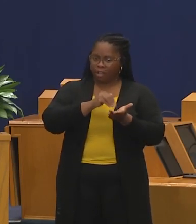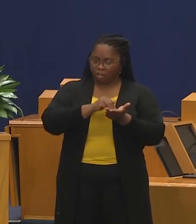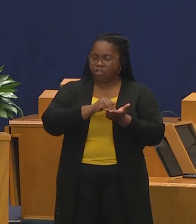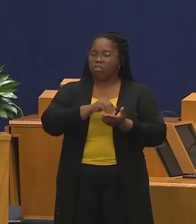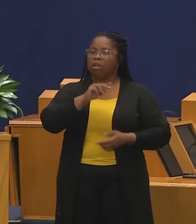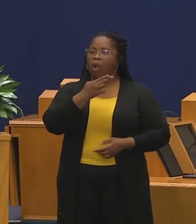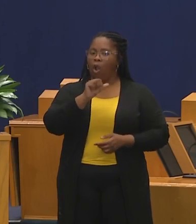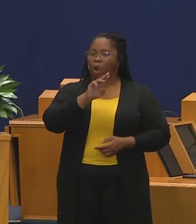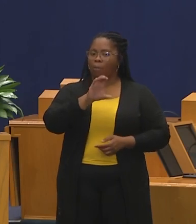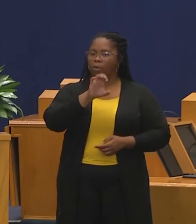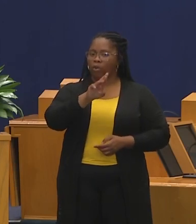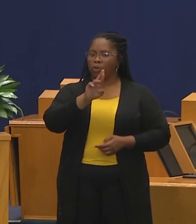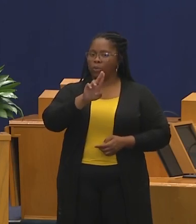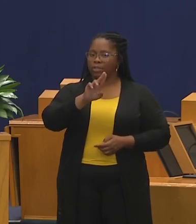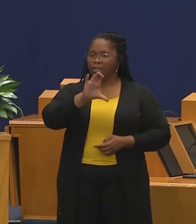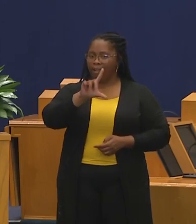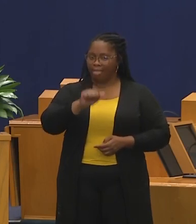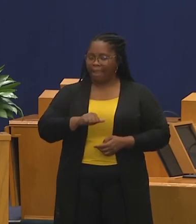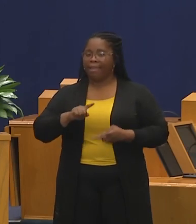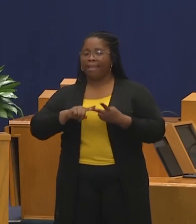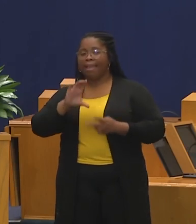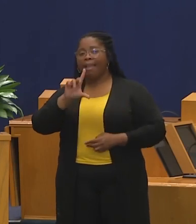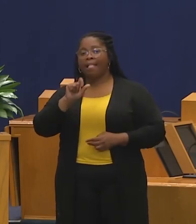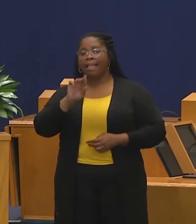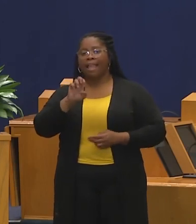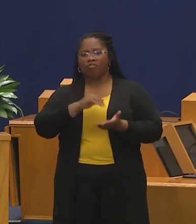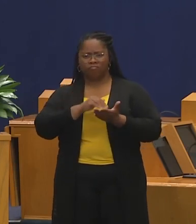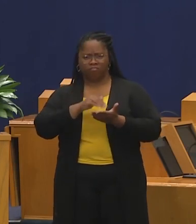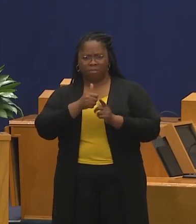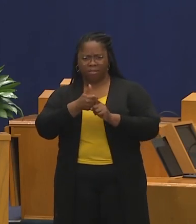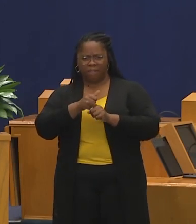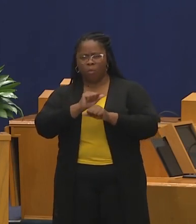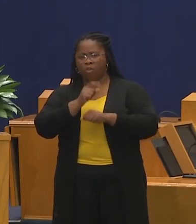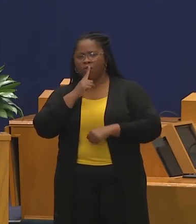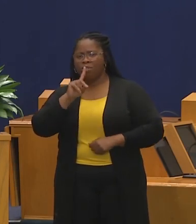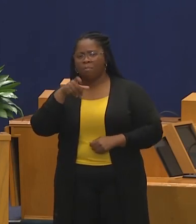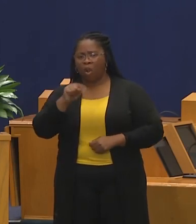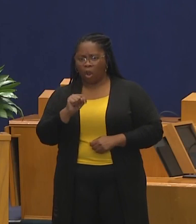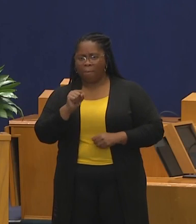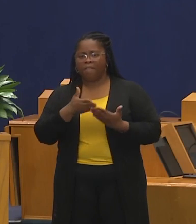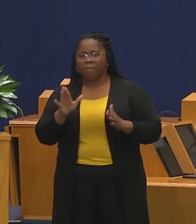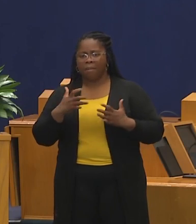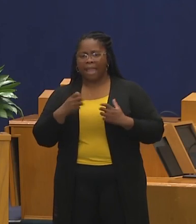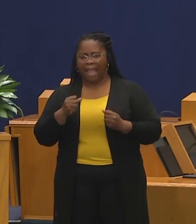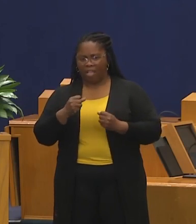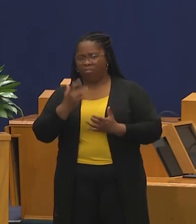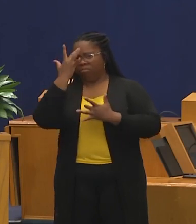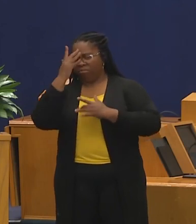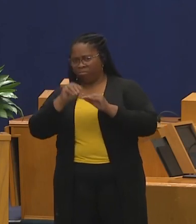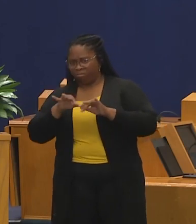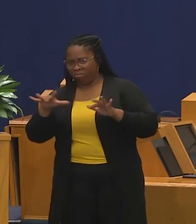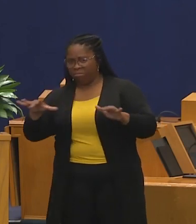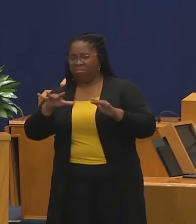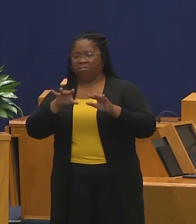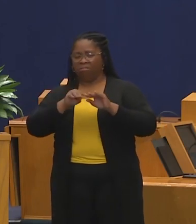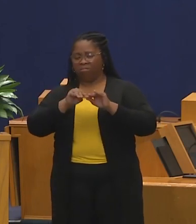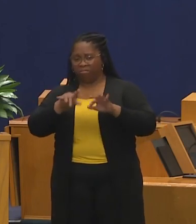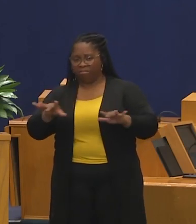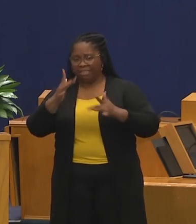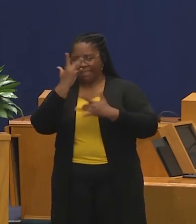Center, Dr. Claire Jerishow, who works for the Department of Public Health in their Epidemiology and Acute Communicable Disease